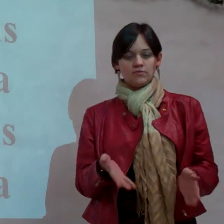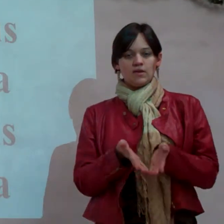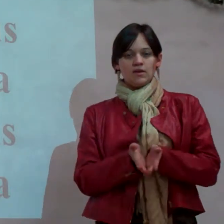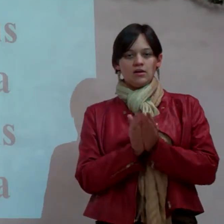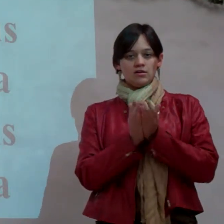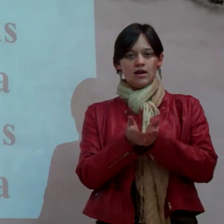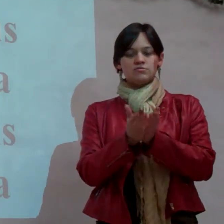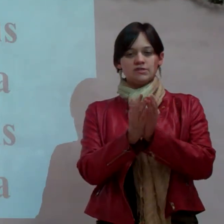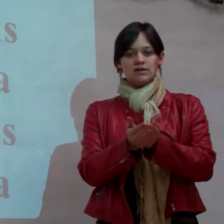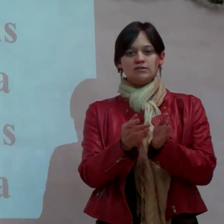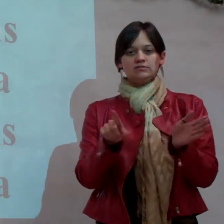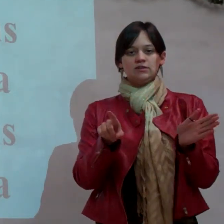Nauta